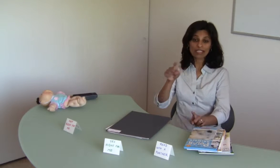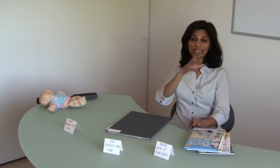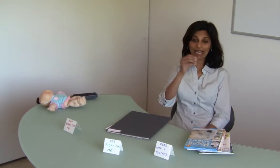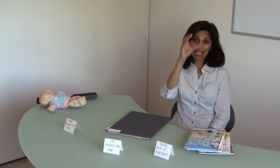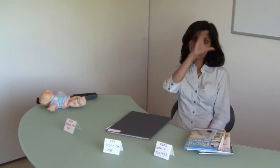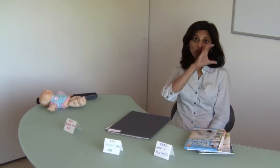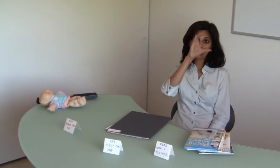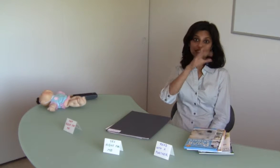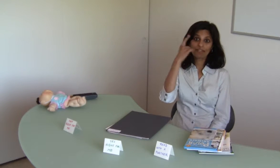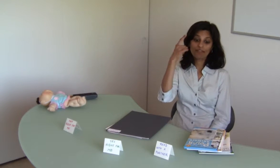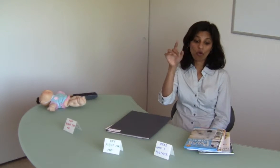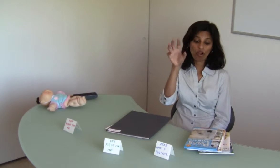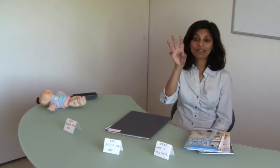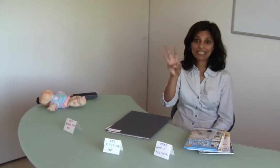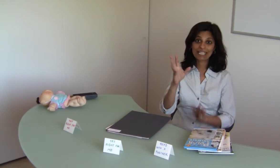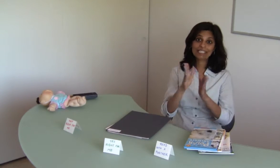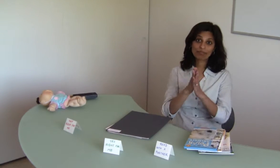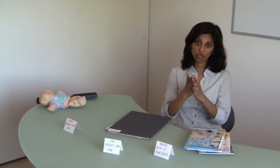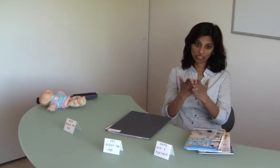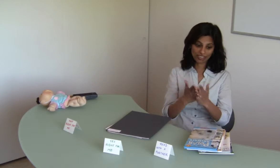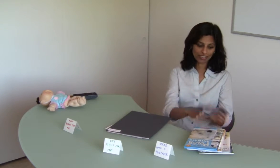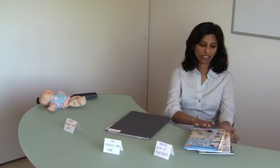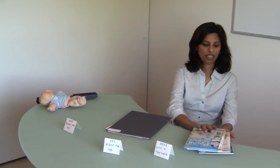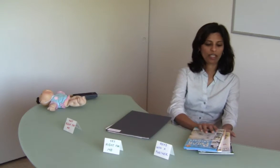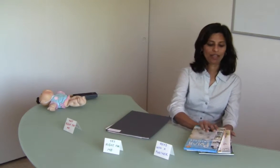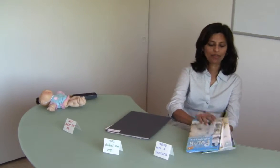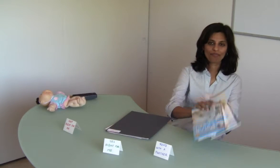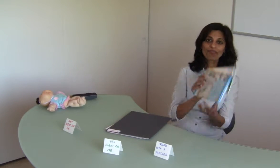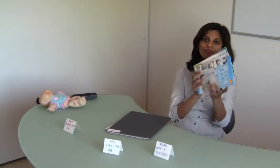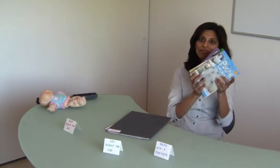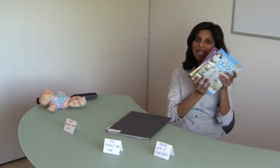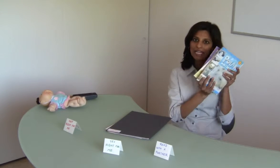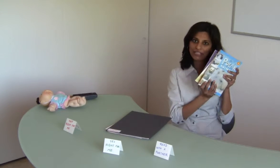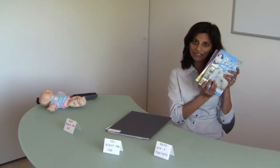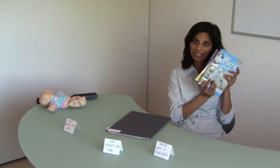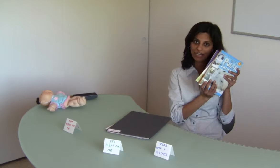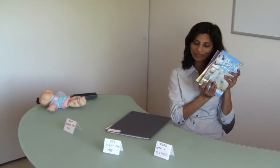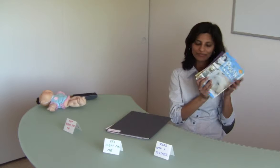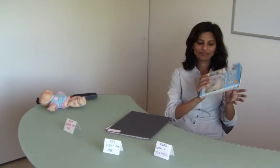went and I looked for 6 books. And here they are.